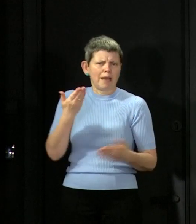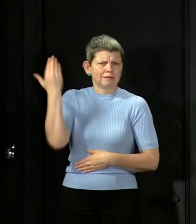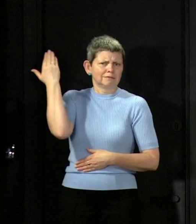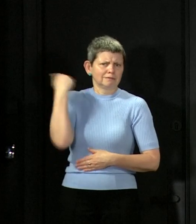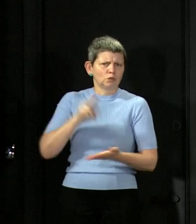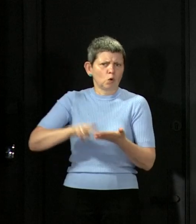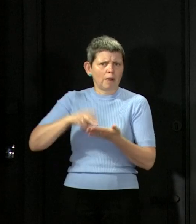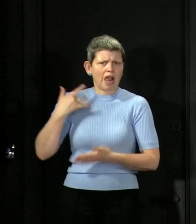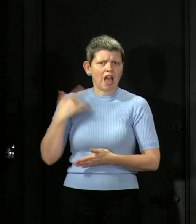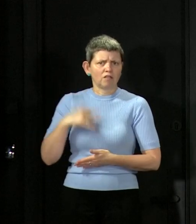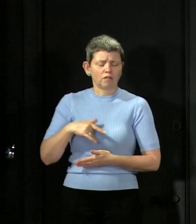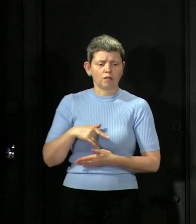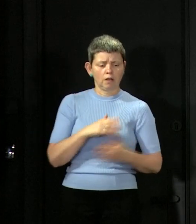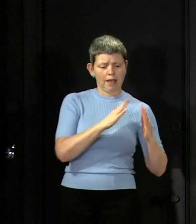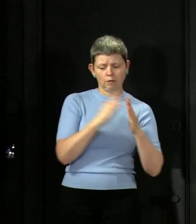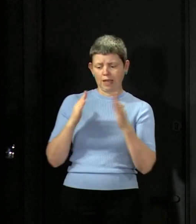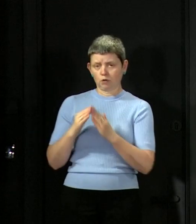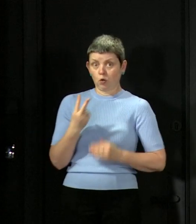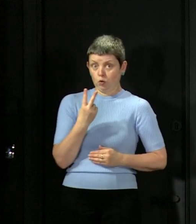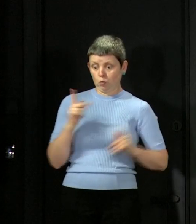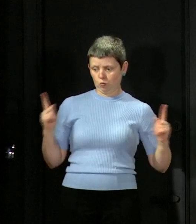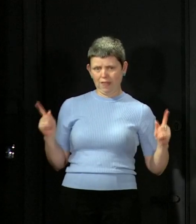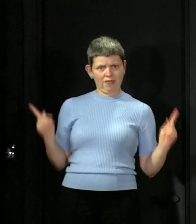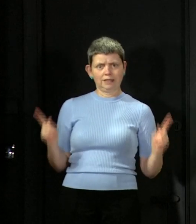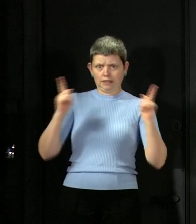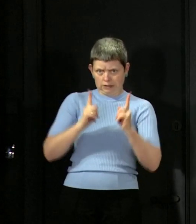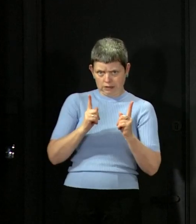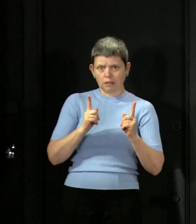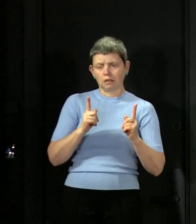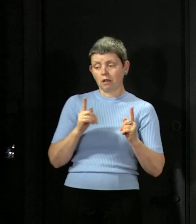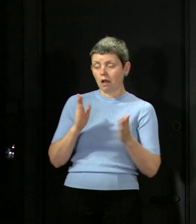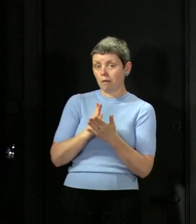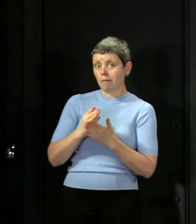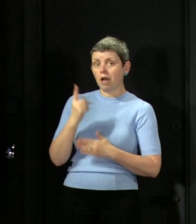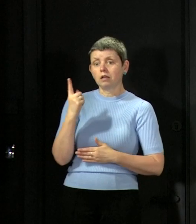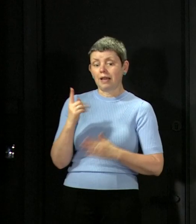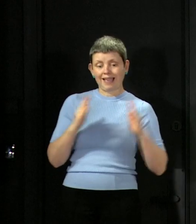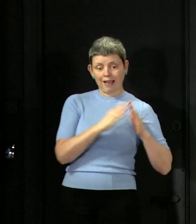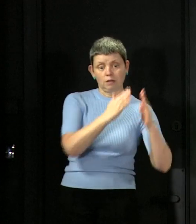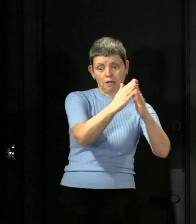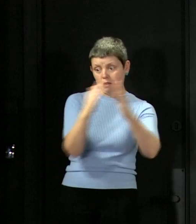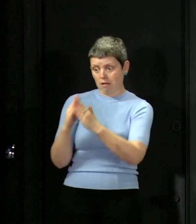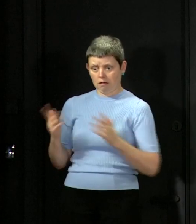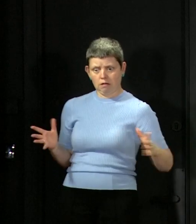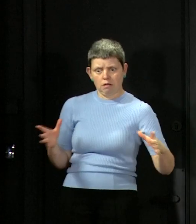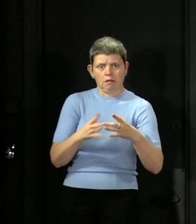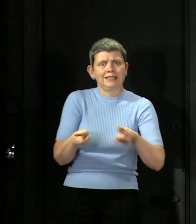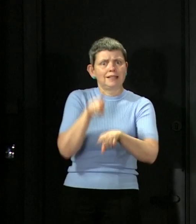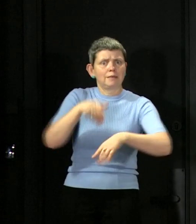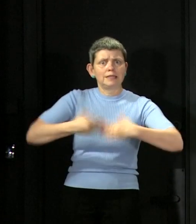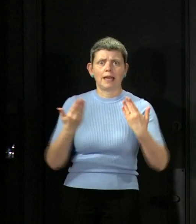meet up with more than one other household at a time. Don't meet more than one a day and keep to a maximum of 8 people in a